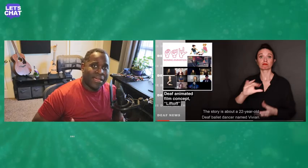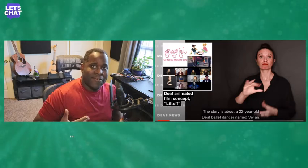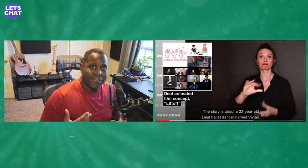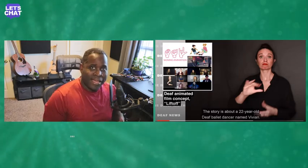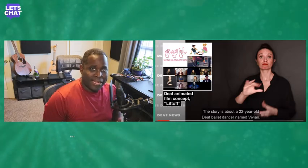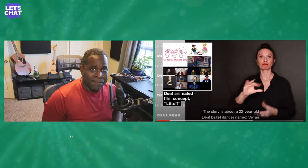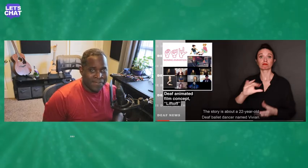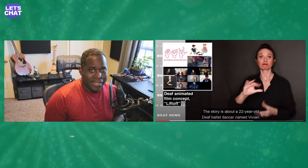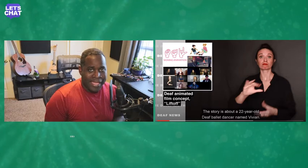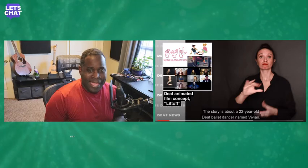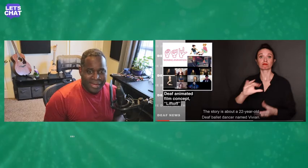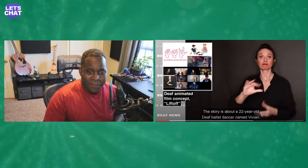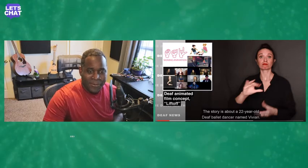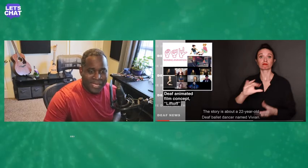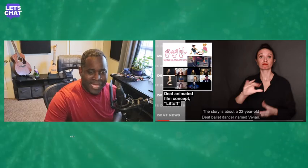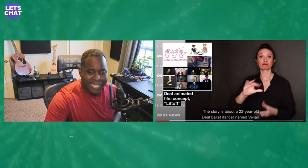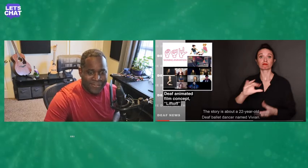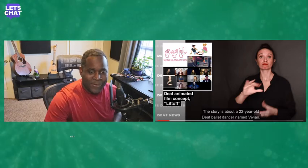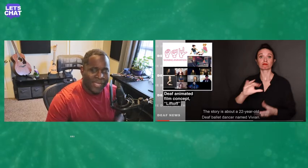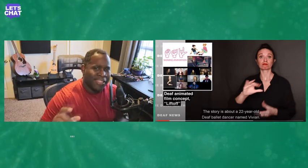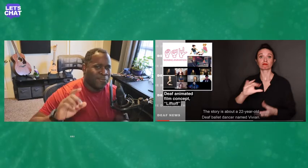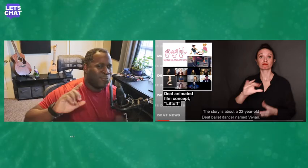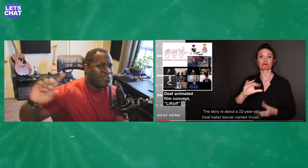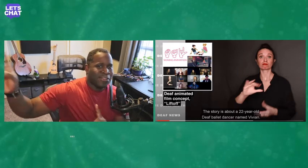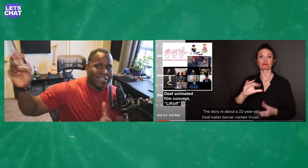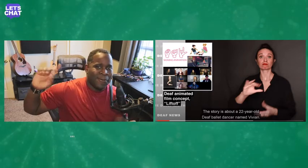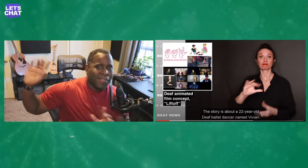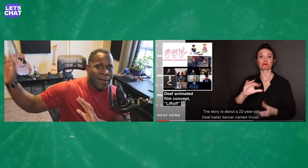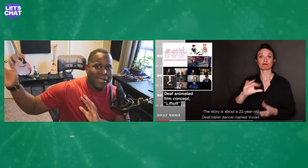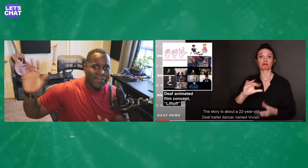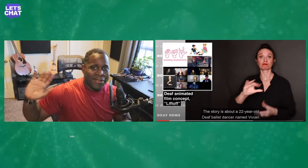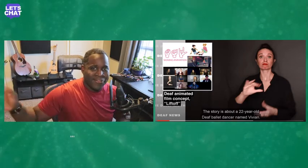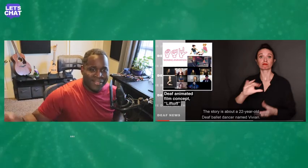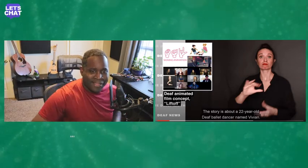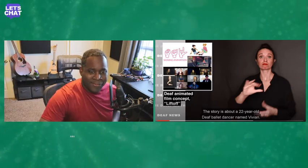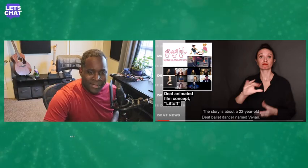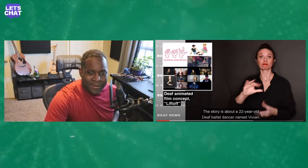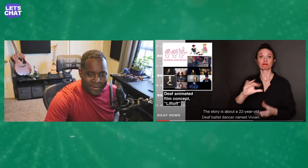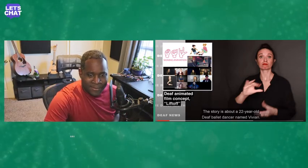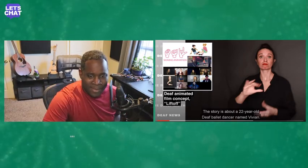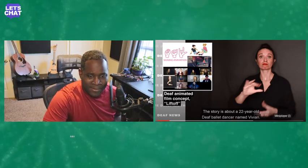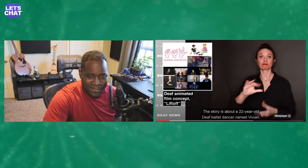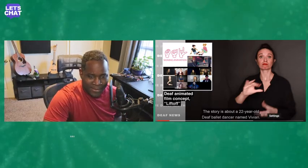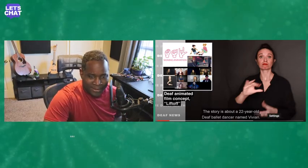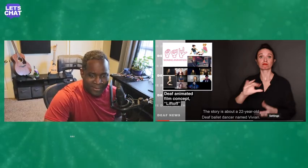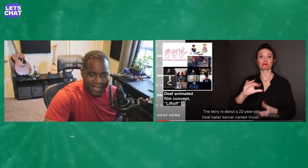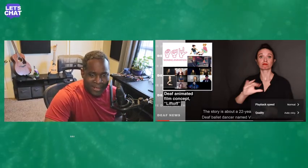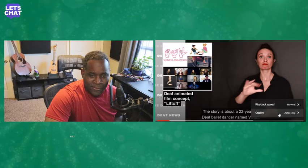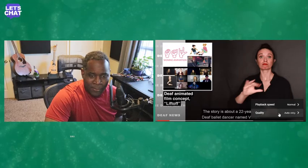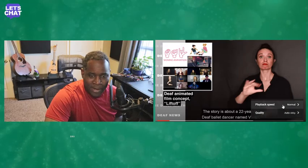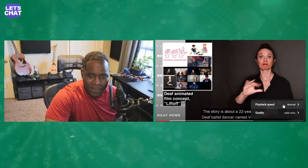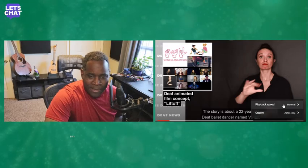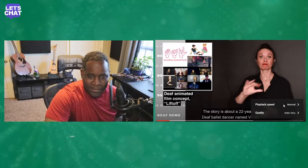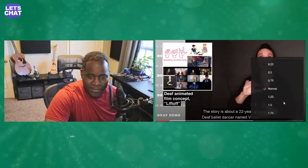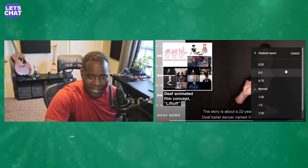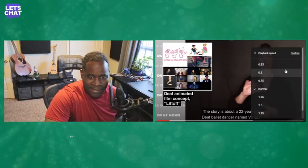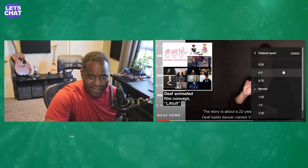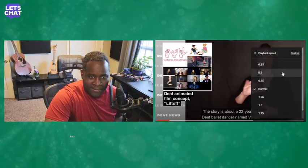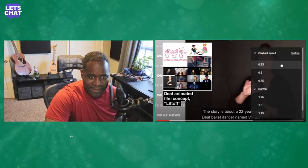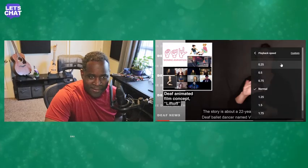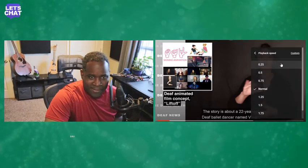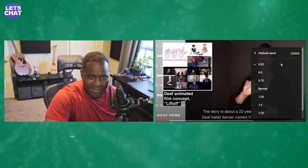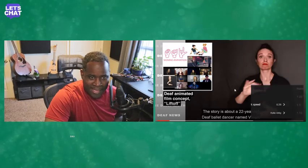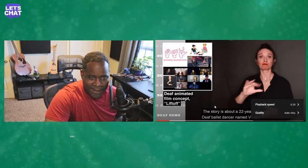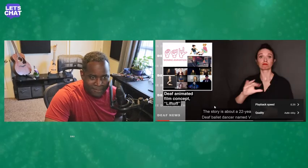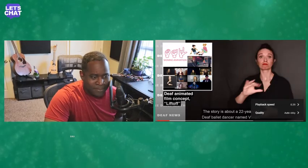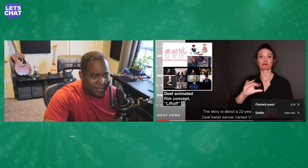particular way of signing, and we'll get into it, particularly with how it compares to like so many different other people on this channel. So what I want to do is